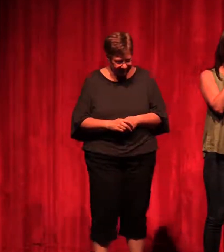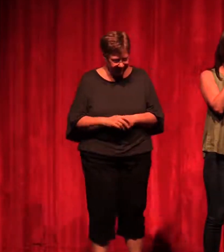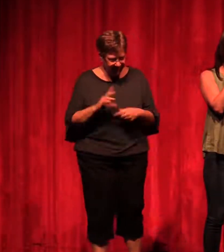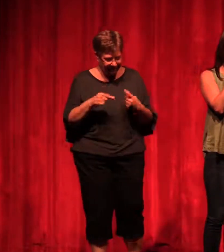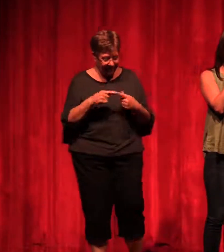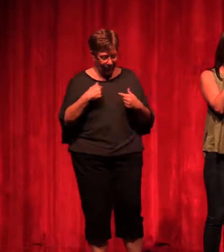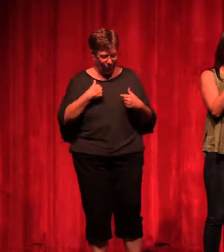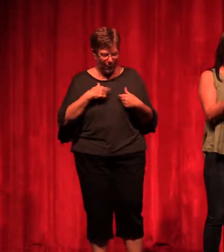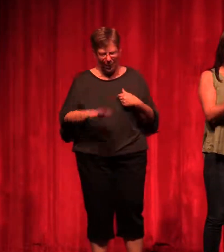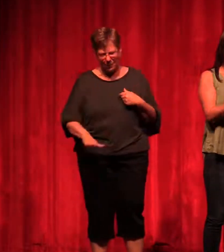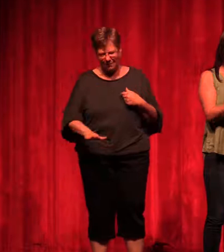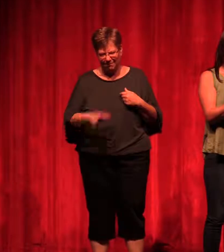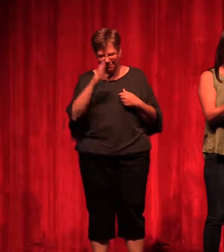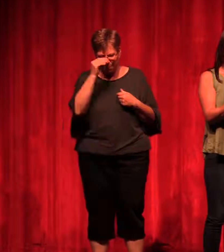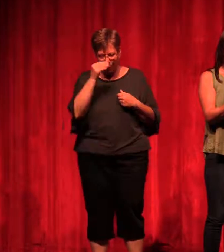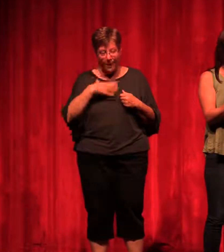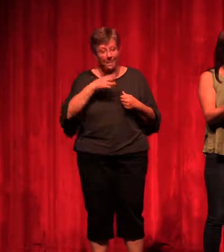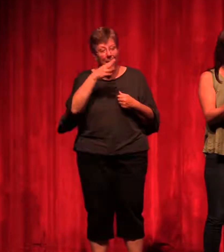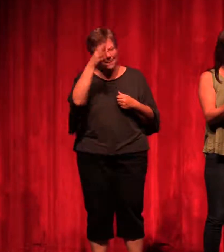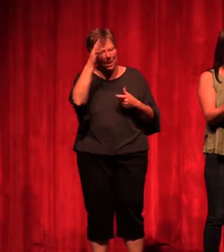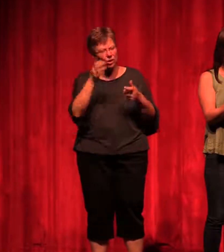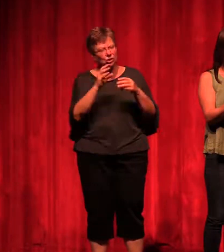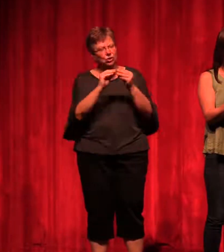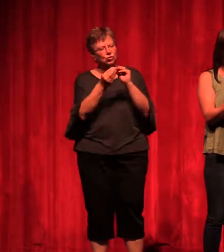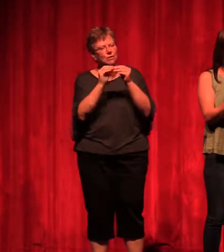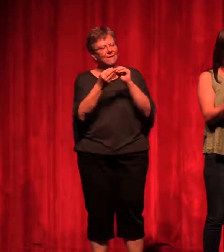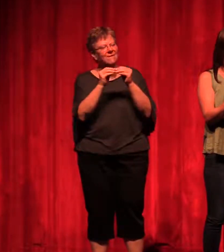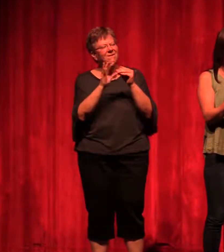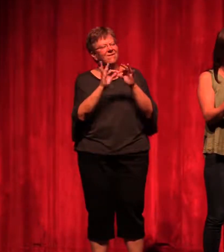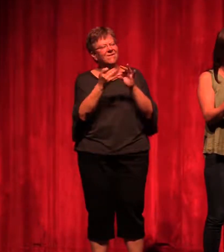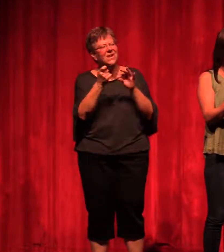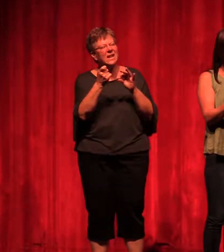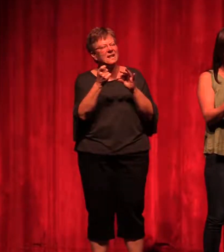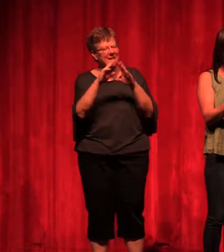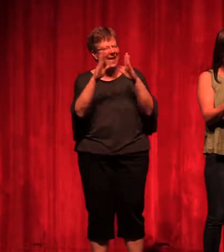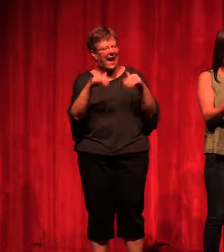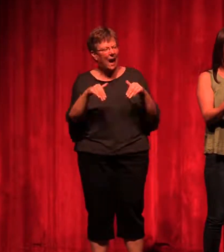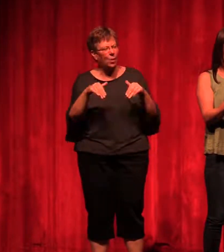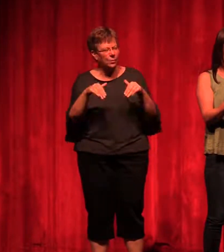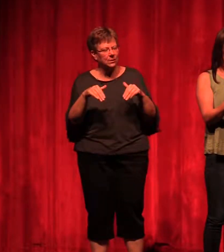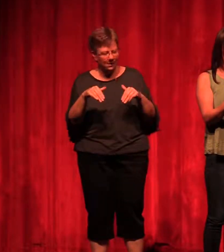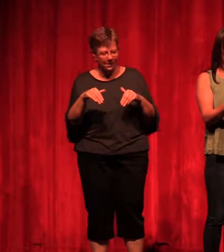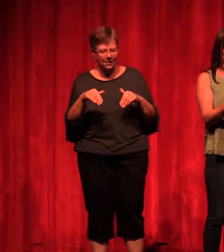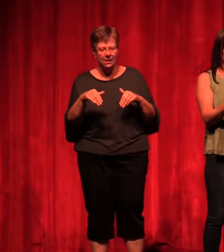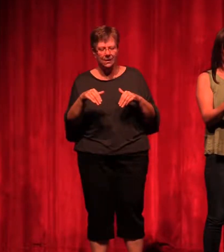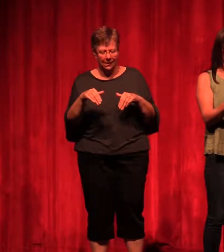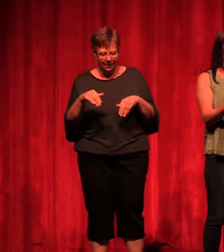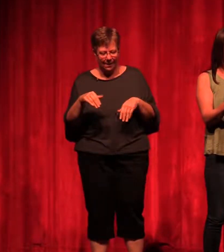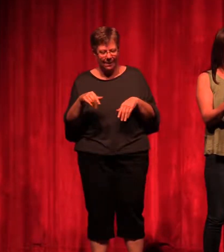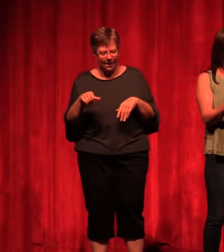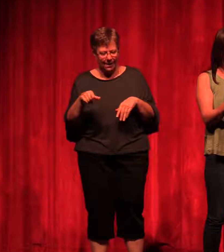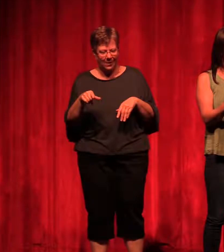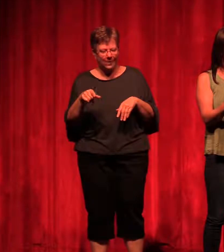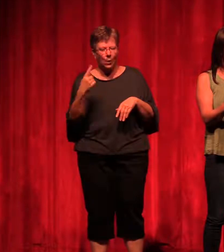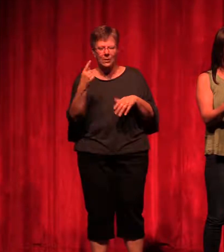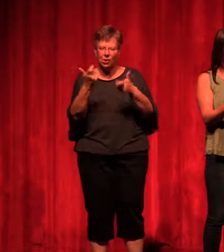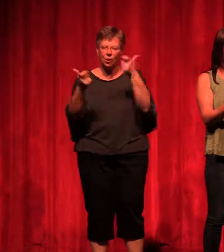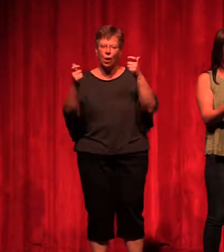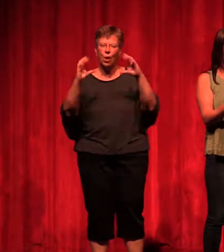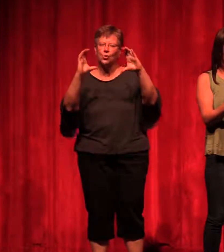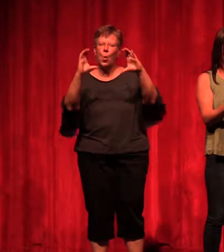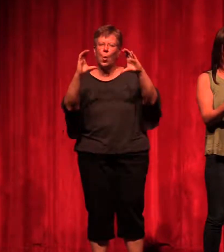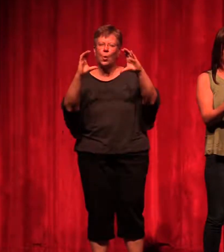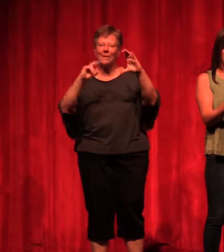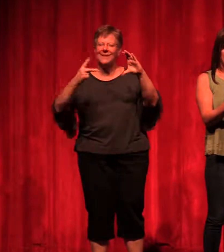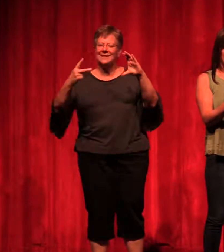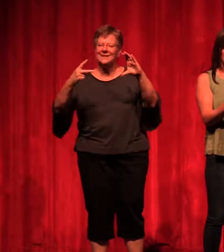When I was a small boy, my parents remodeled our house on the weekend. The workmen covered a large hole in the 2nd floor bedroom